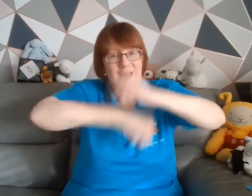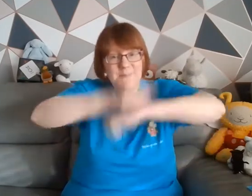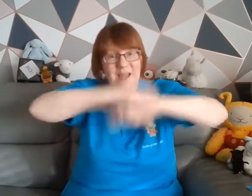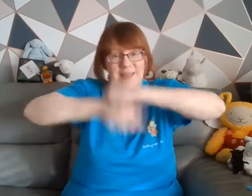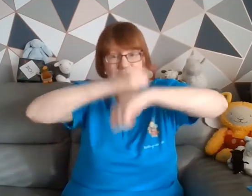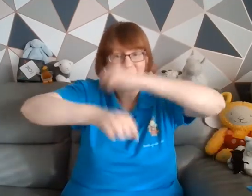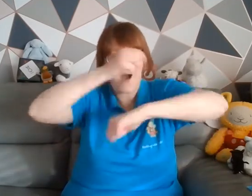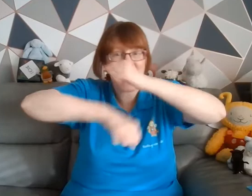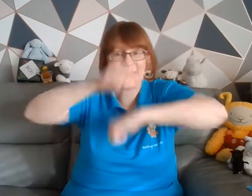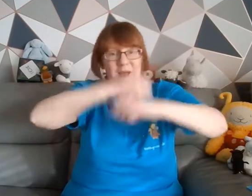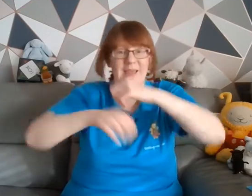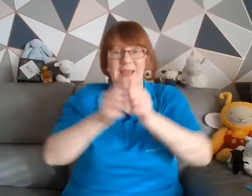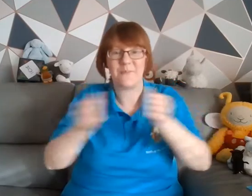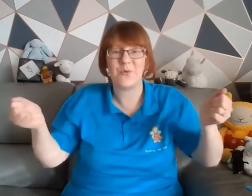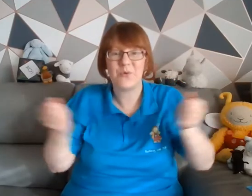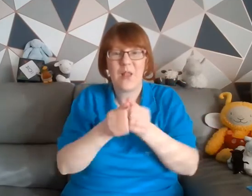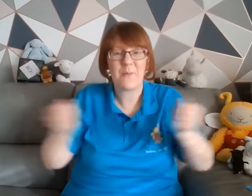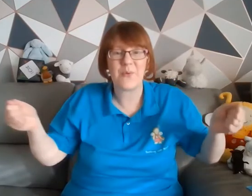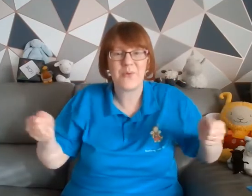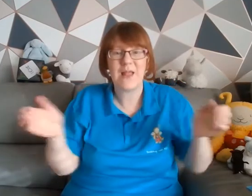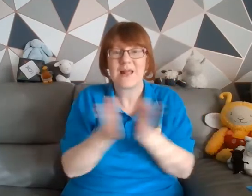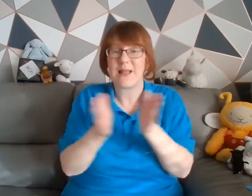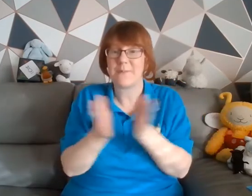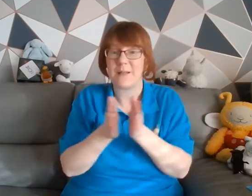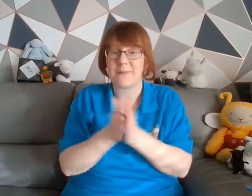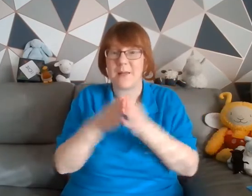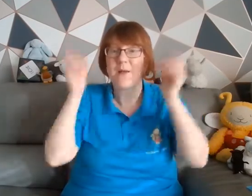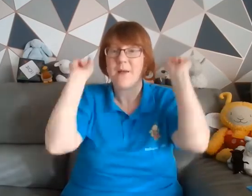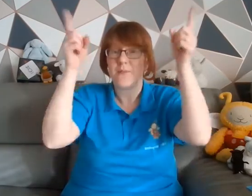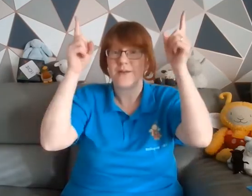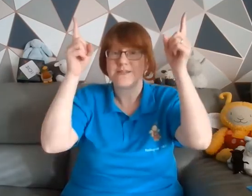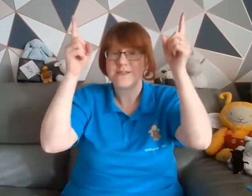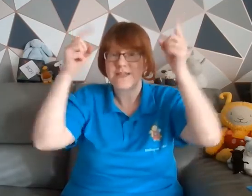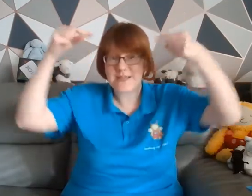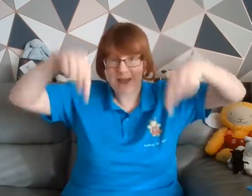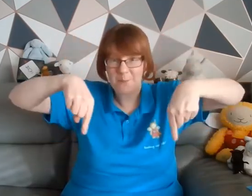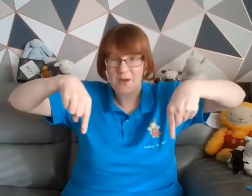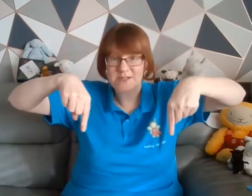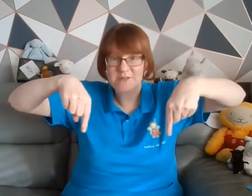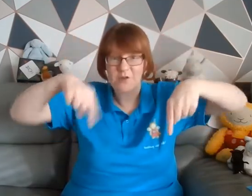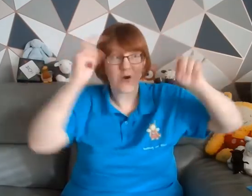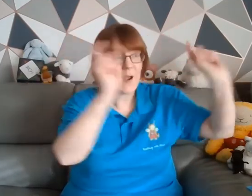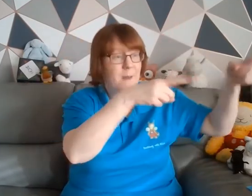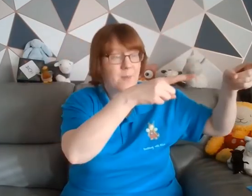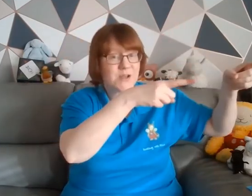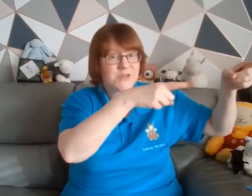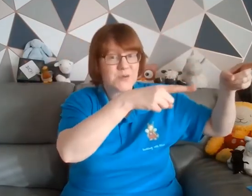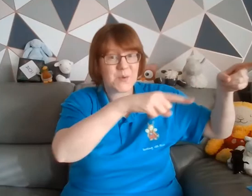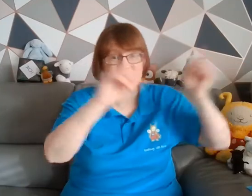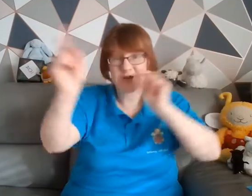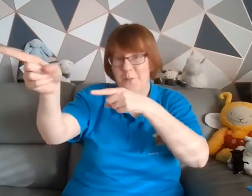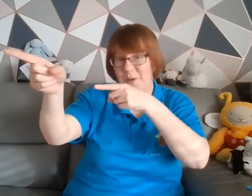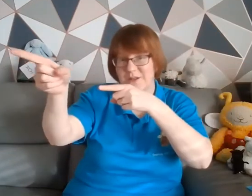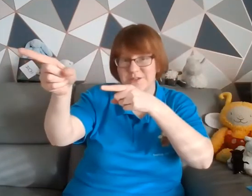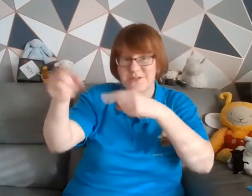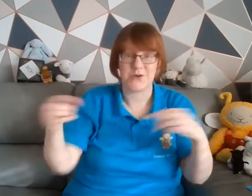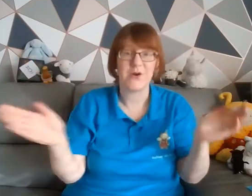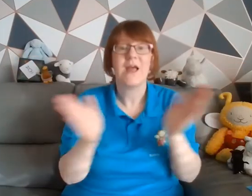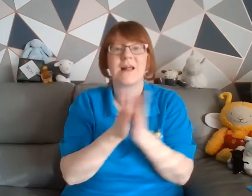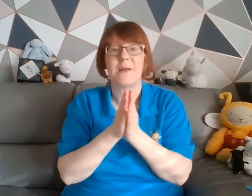it back again, wind it back again, pull, pull, clap, clap, clap. Point to the ceiling, point to the floor, point to the window, point to the door. Clap